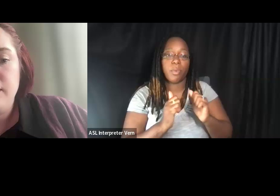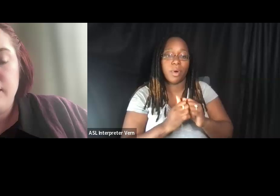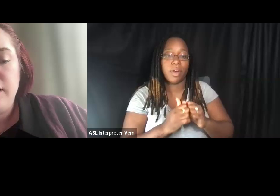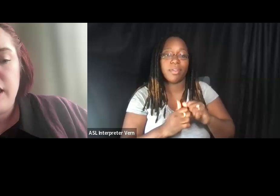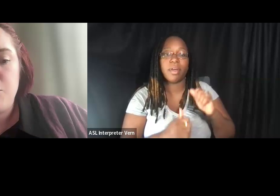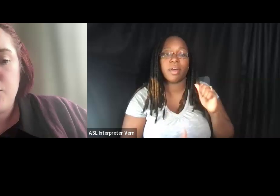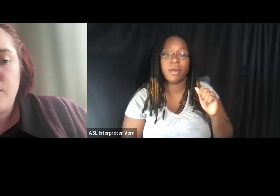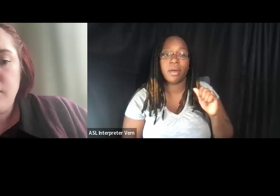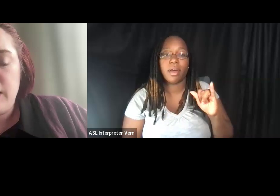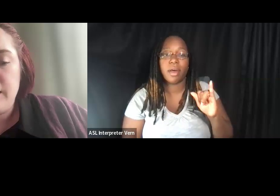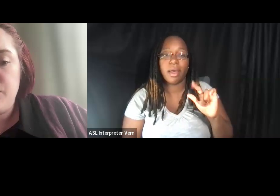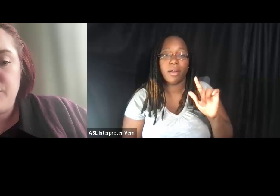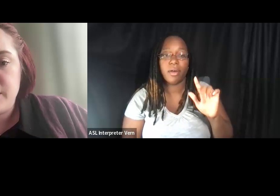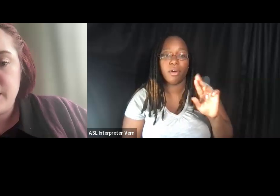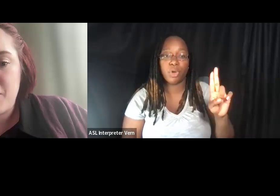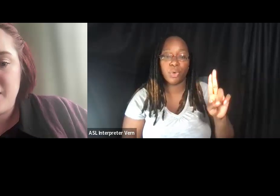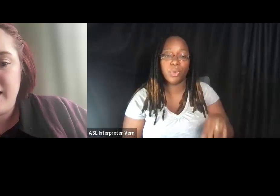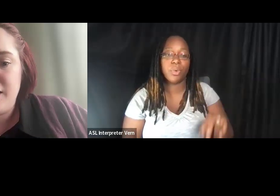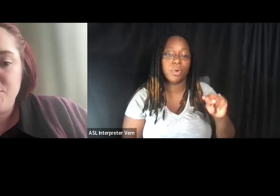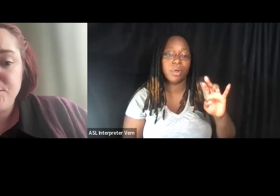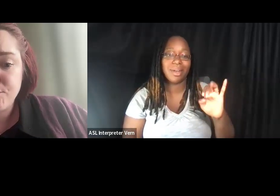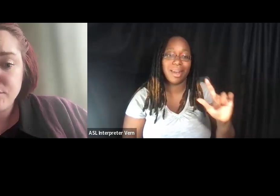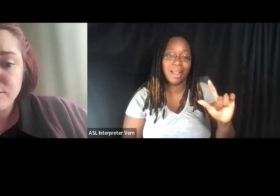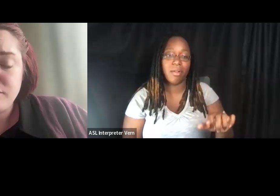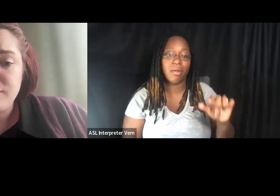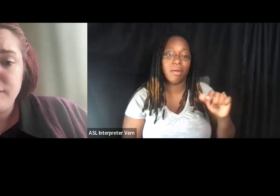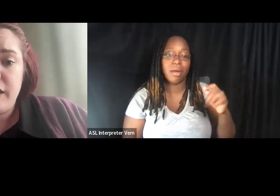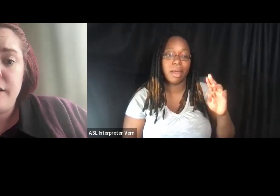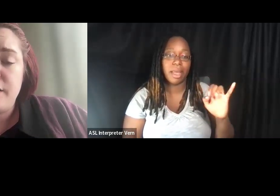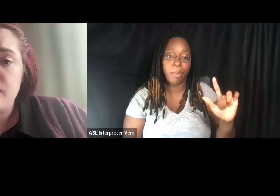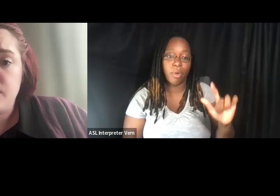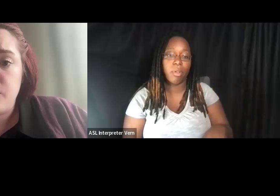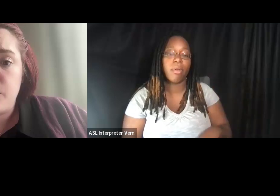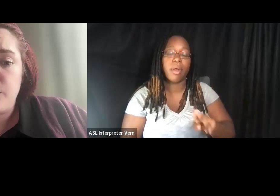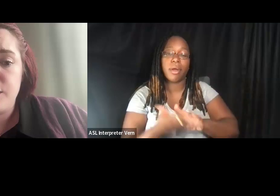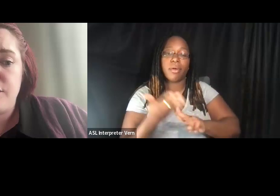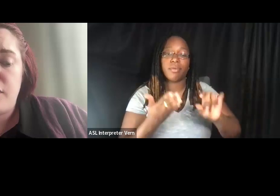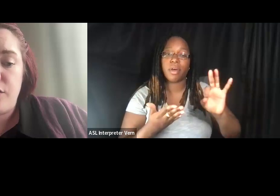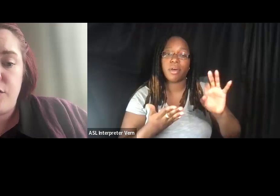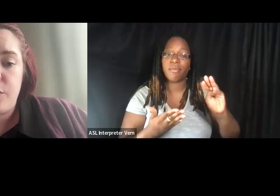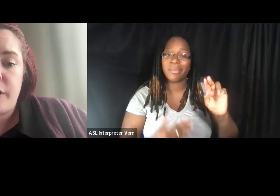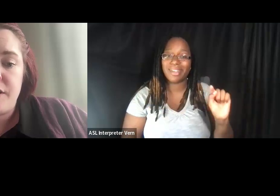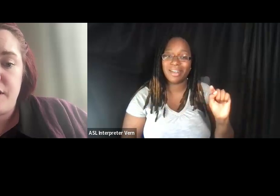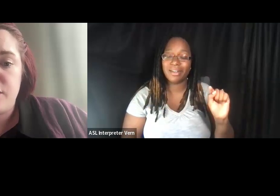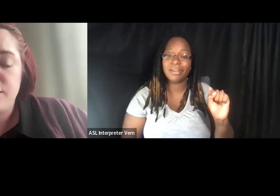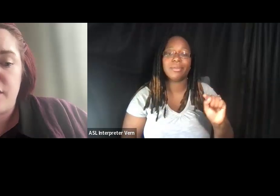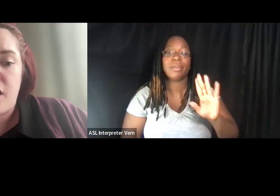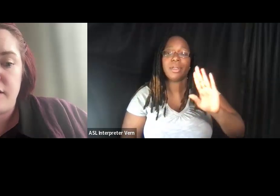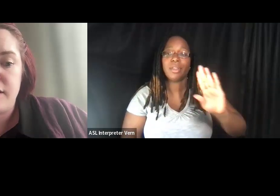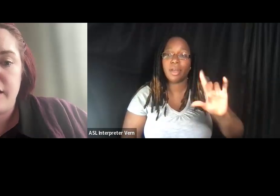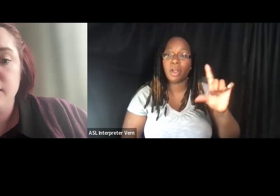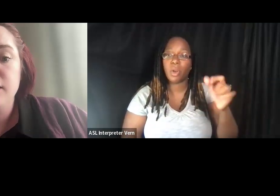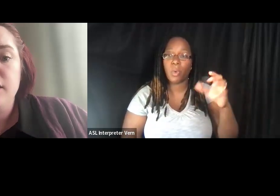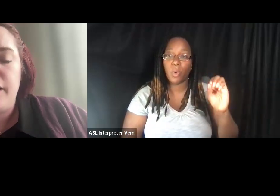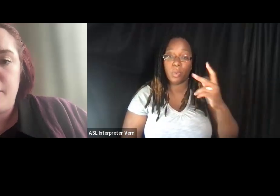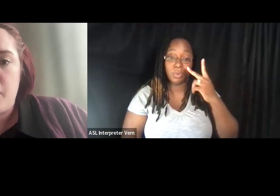NICL, April, and the University of Montana. And the logos of all of the organizations are on